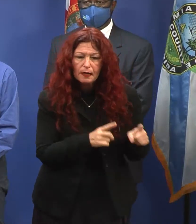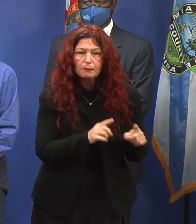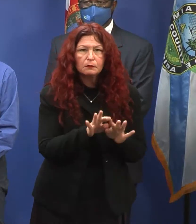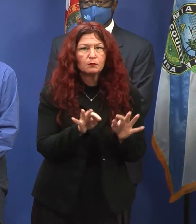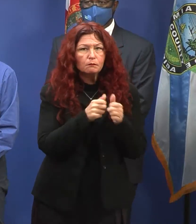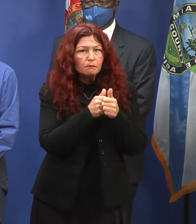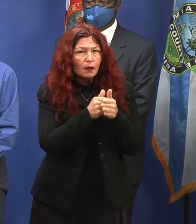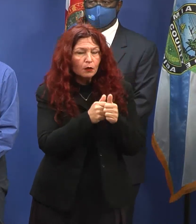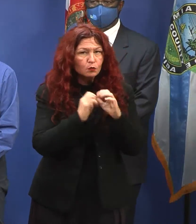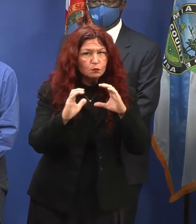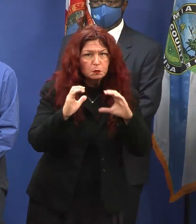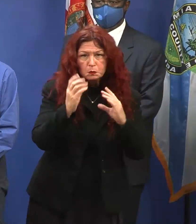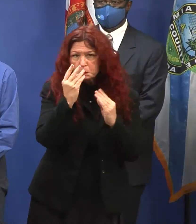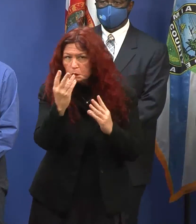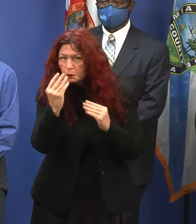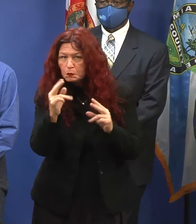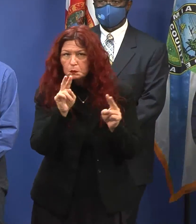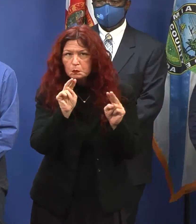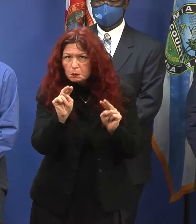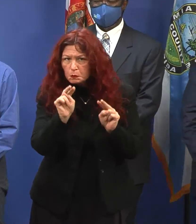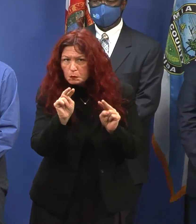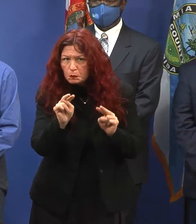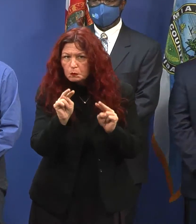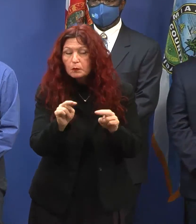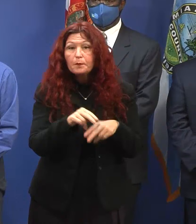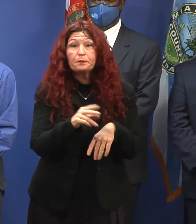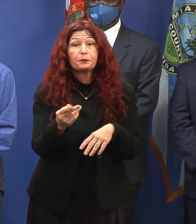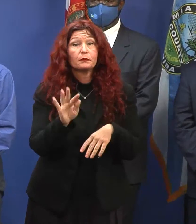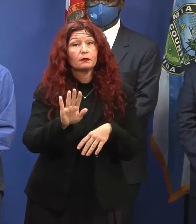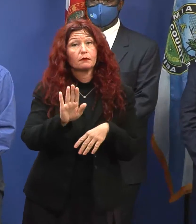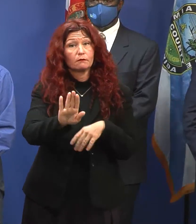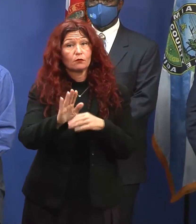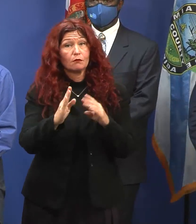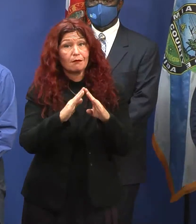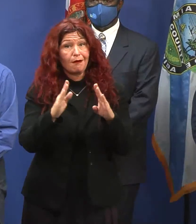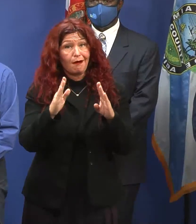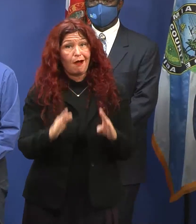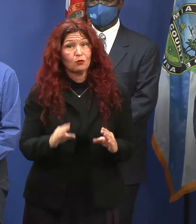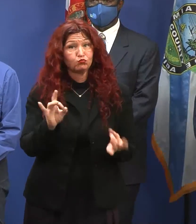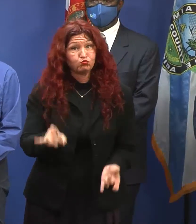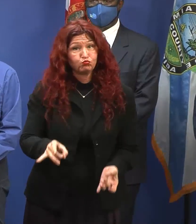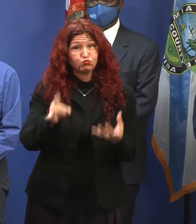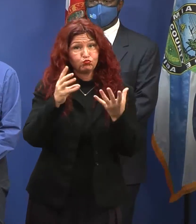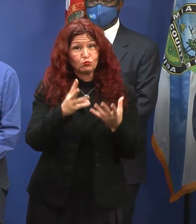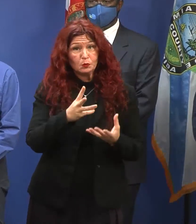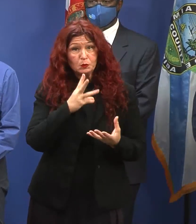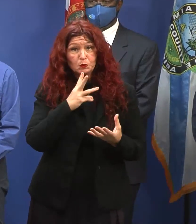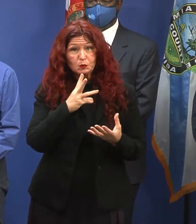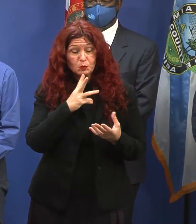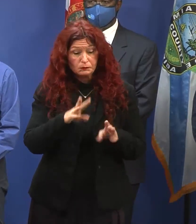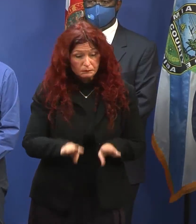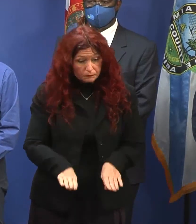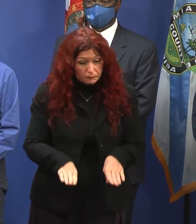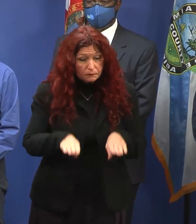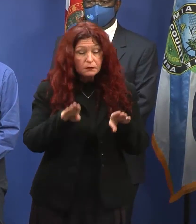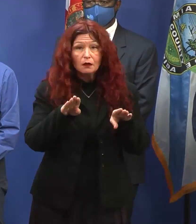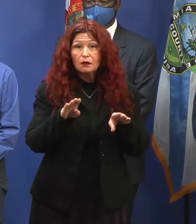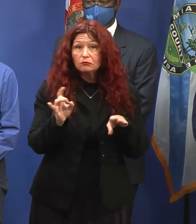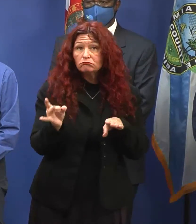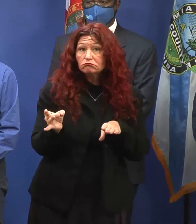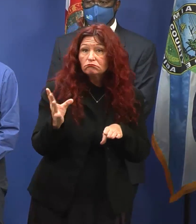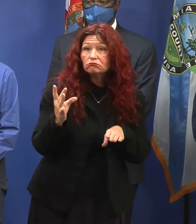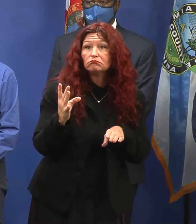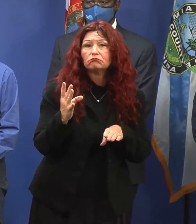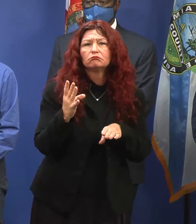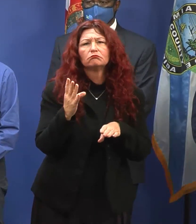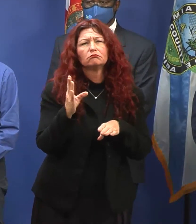happening. And if you lie in an area that there's flooding or is a low-lying area,